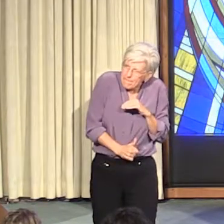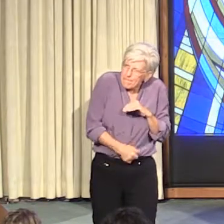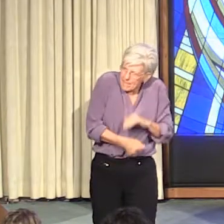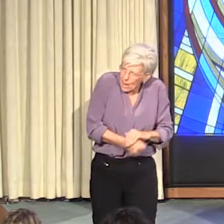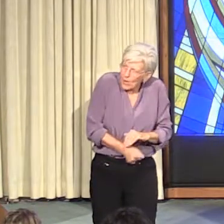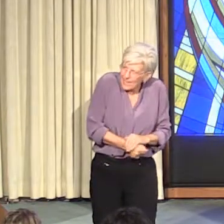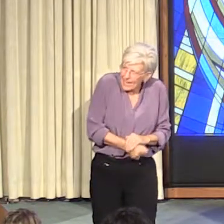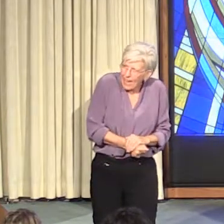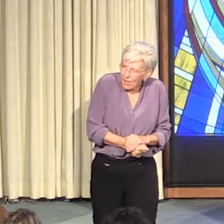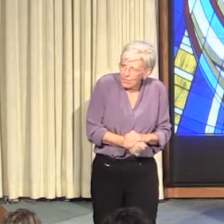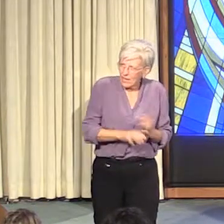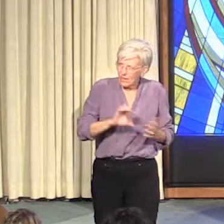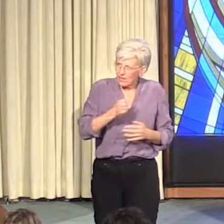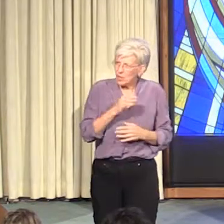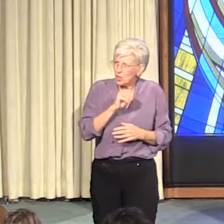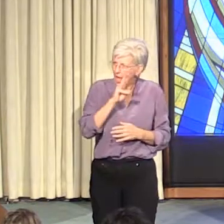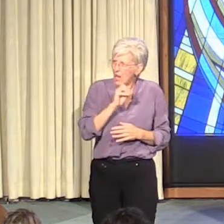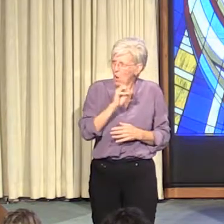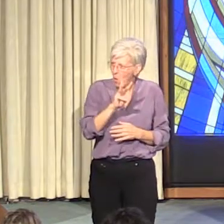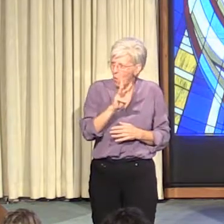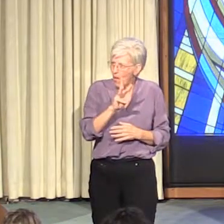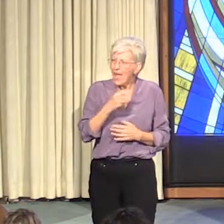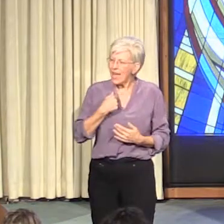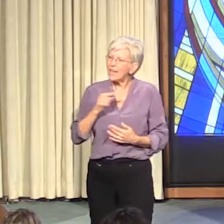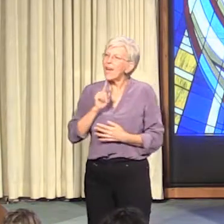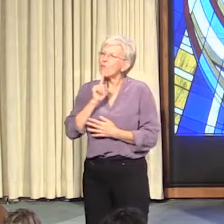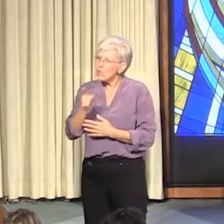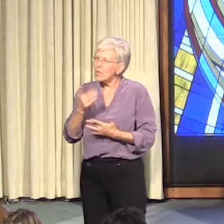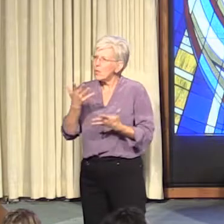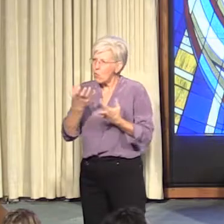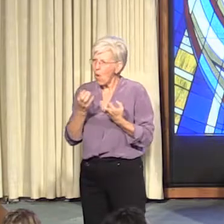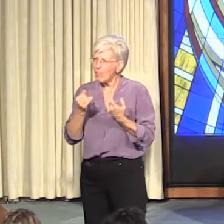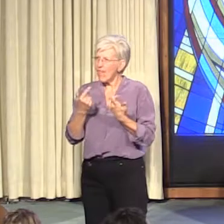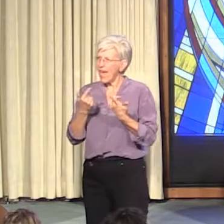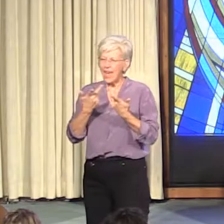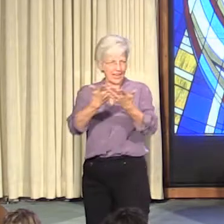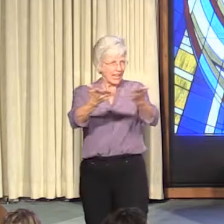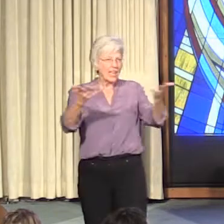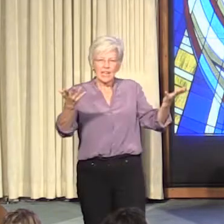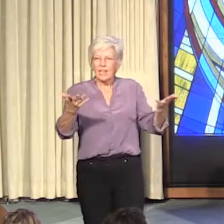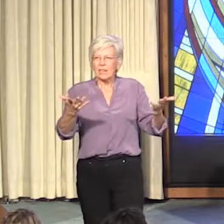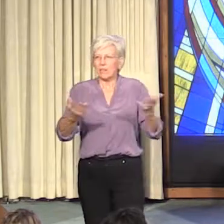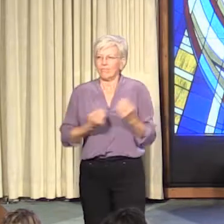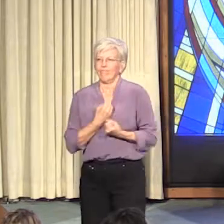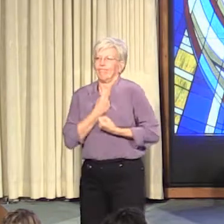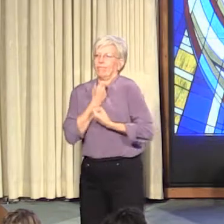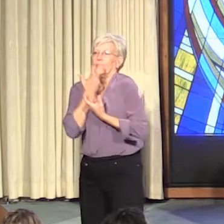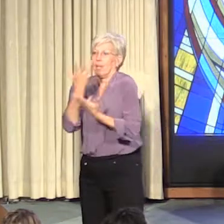to have that out pictured in my life. What can I do to bring that into my life?